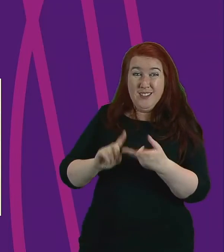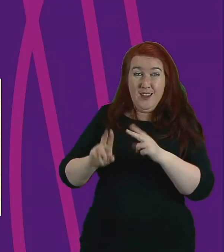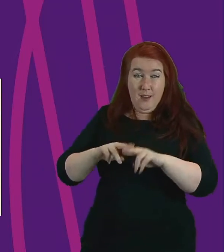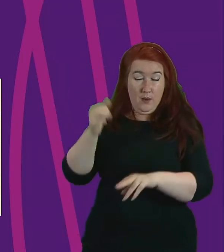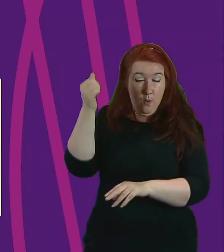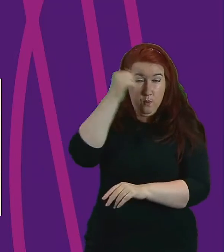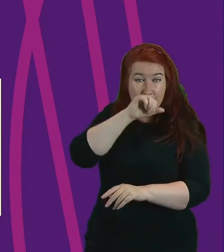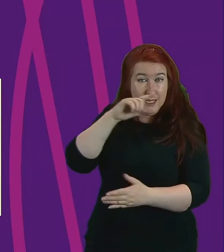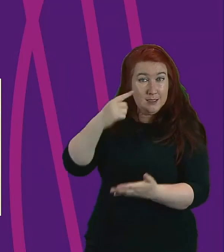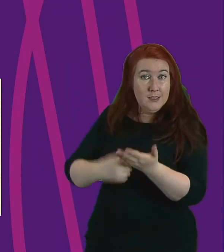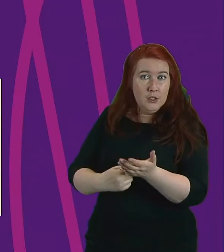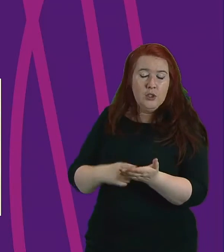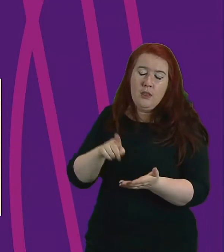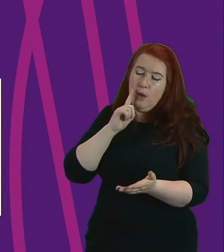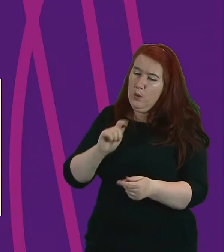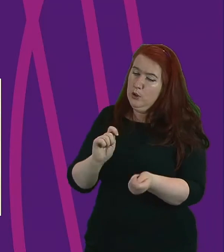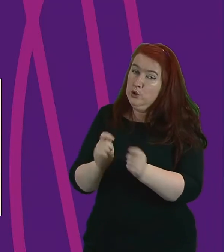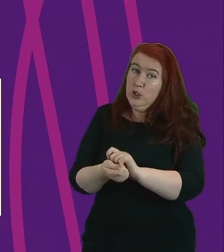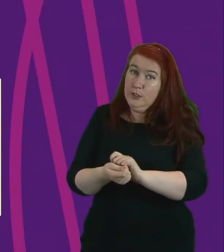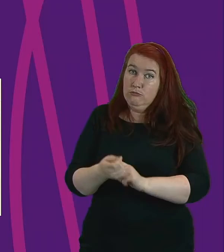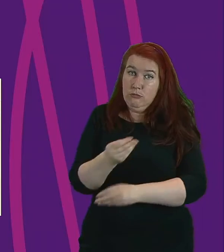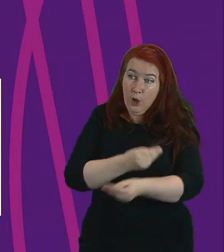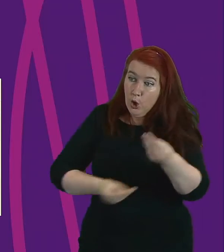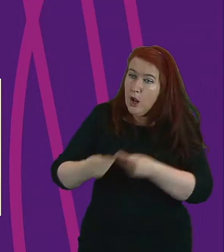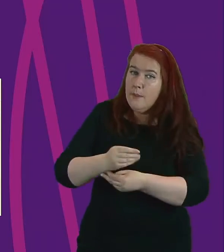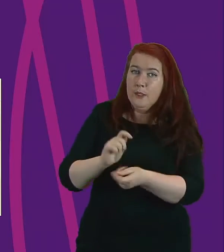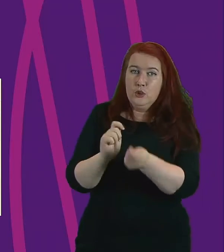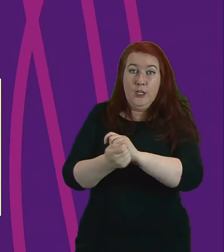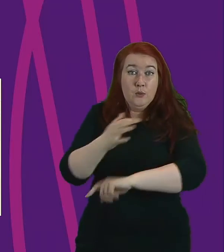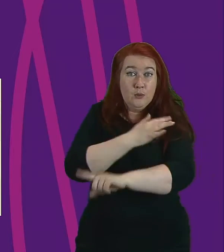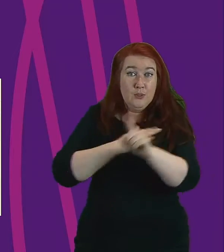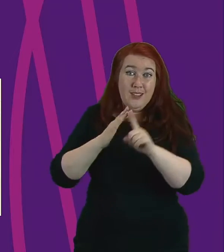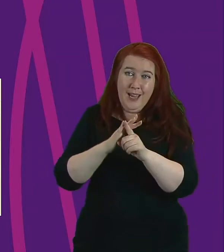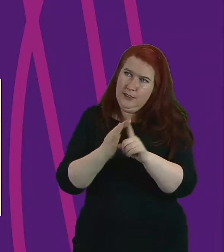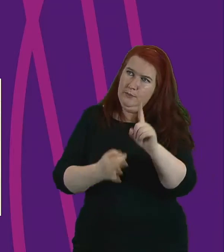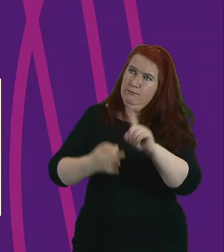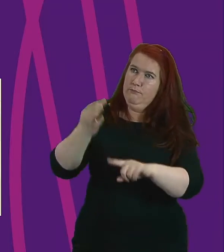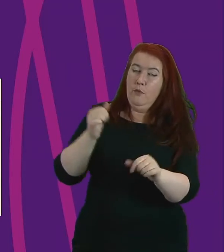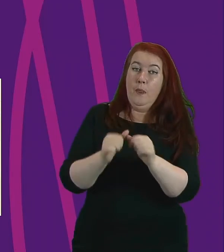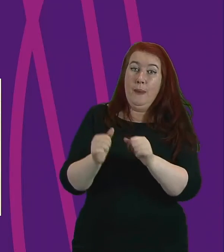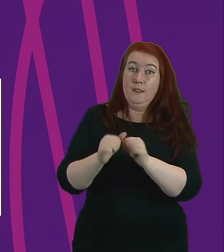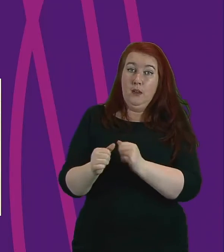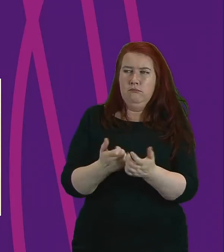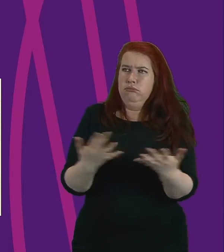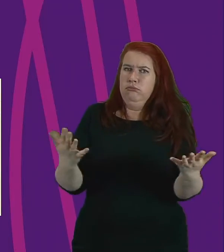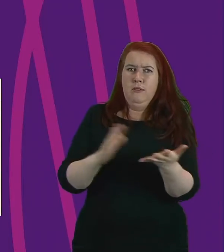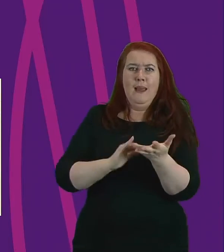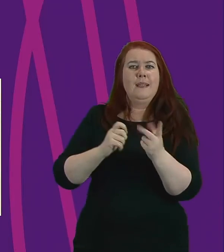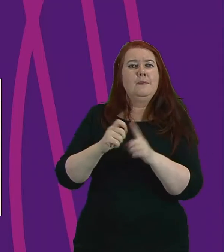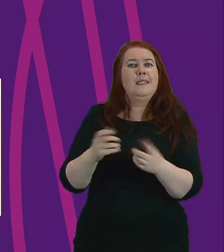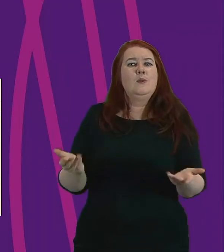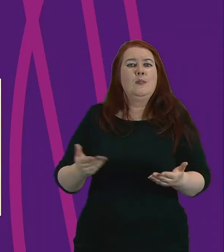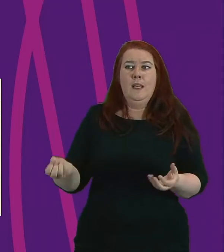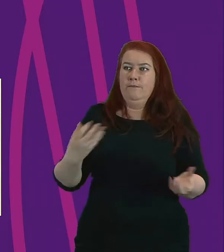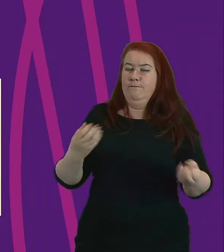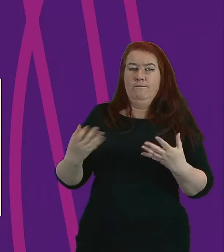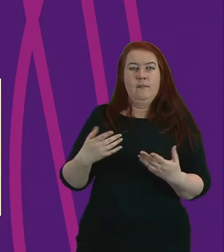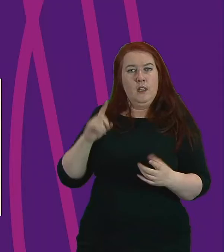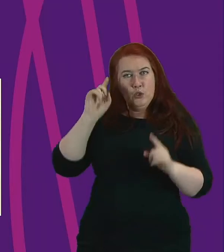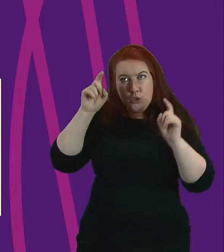our society for the better. And members have all raised suggestions and recommendations, whether that's